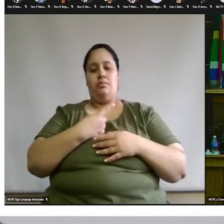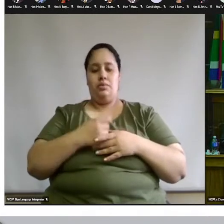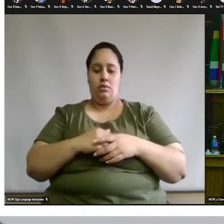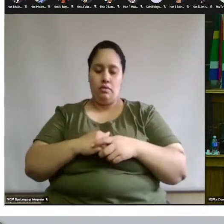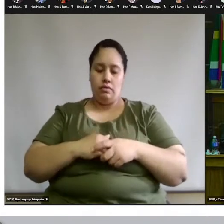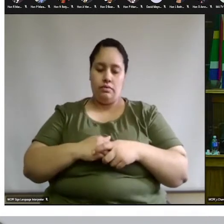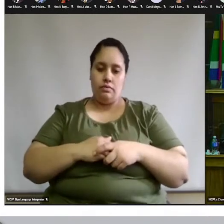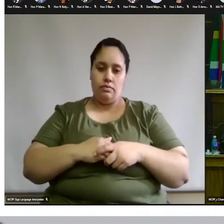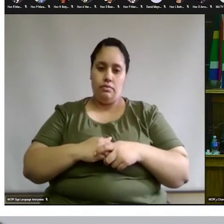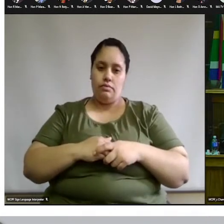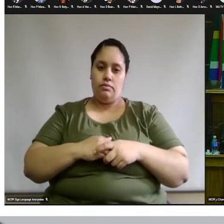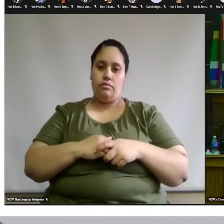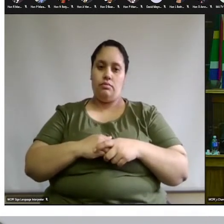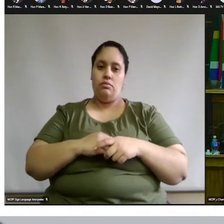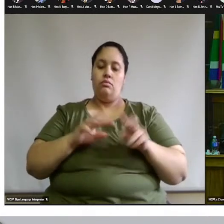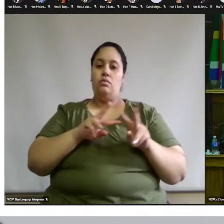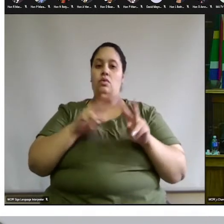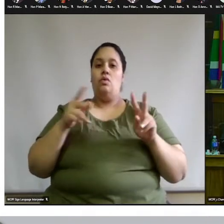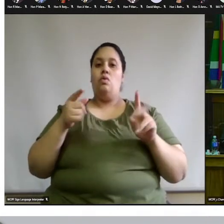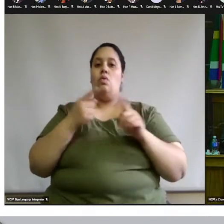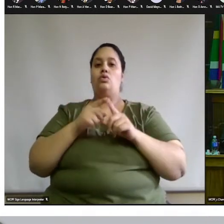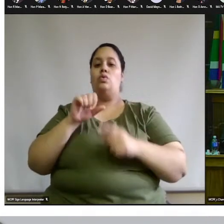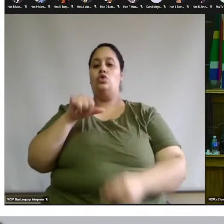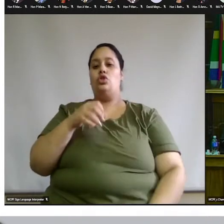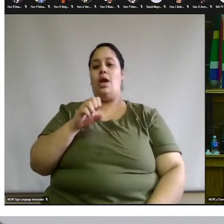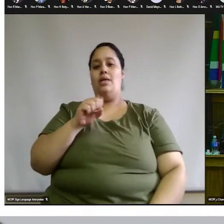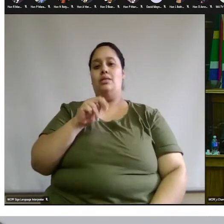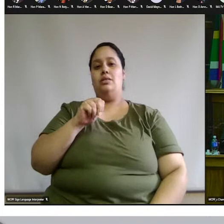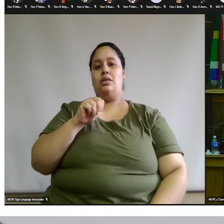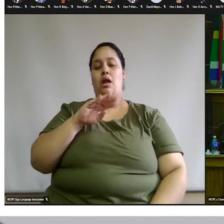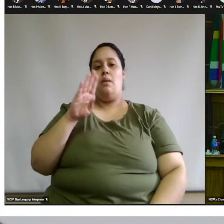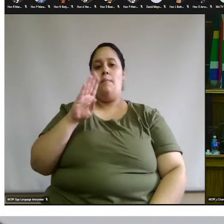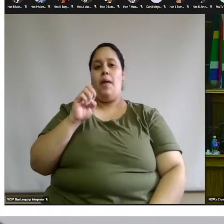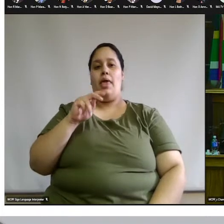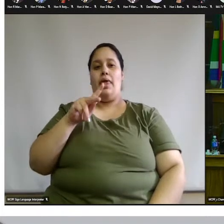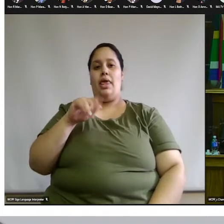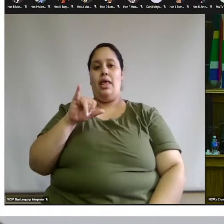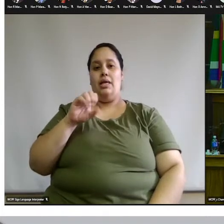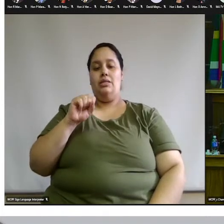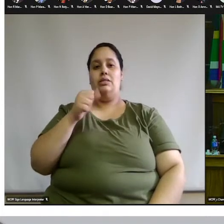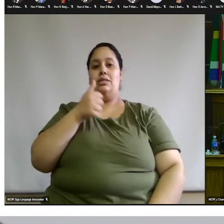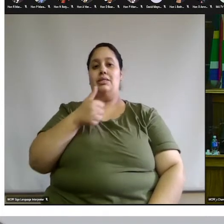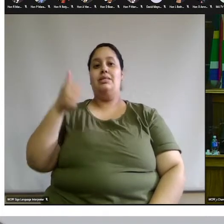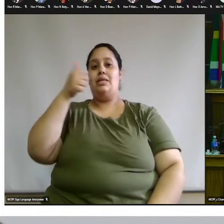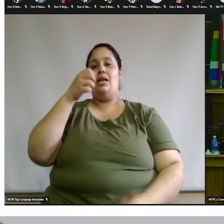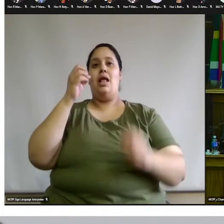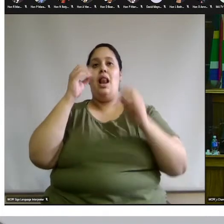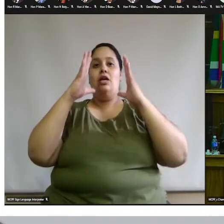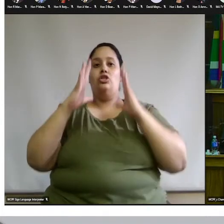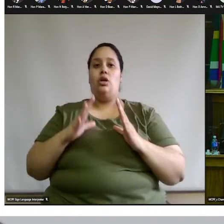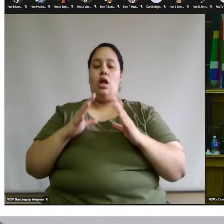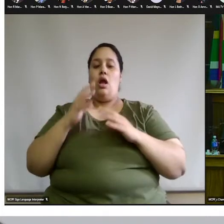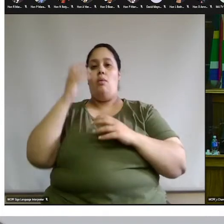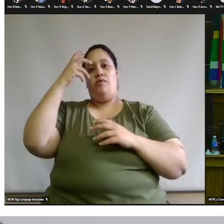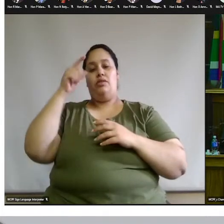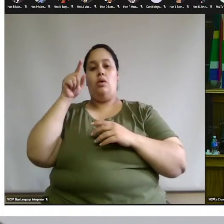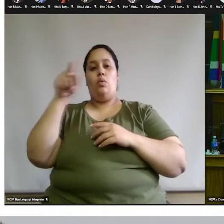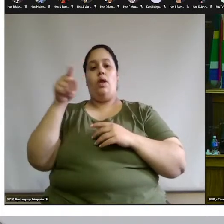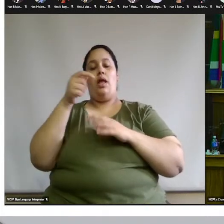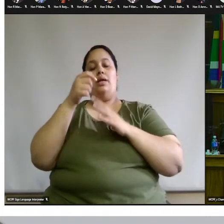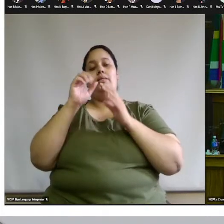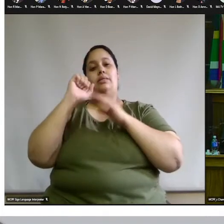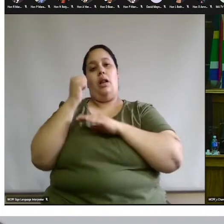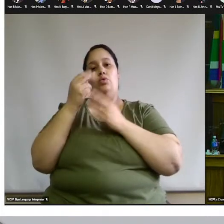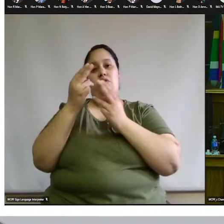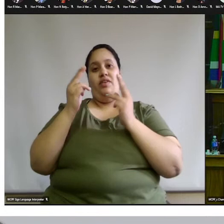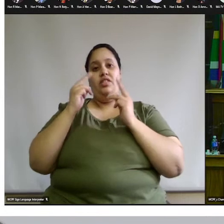Jason Bankies, a senior professor lecturer at the University of Stellenbosch, says, and I quote, "For every suicide